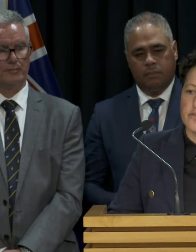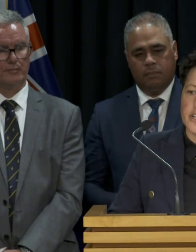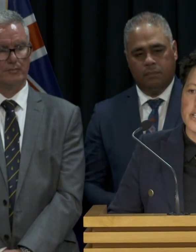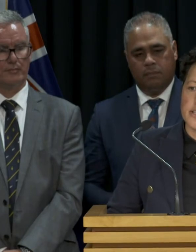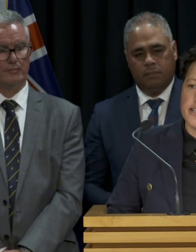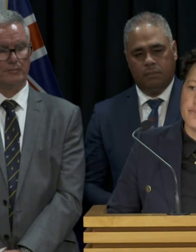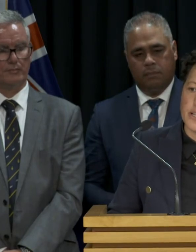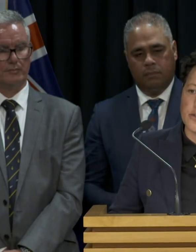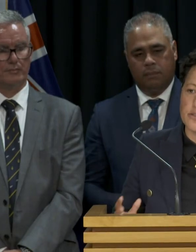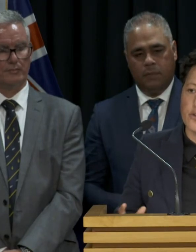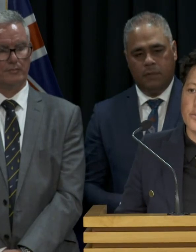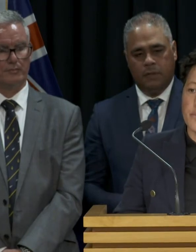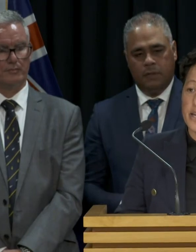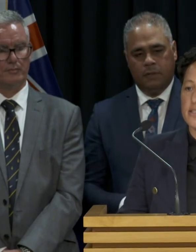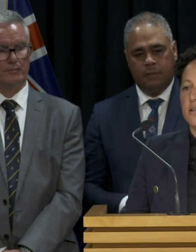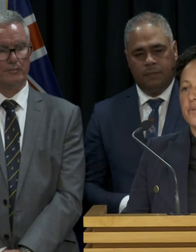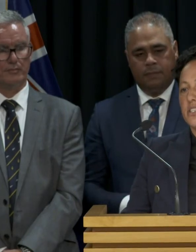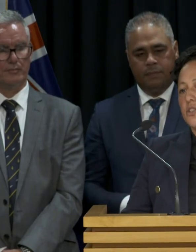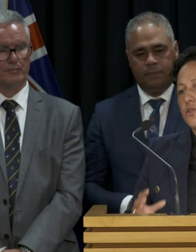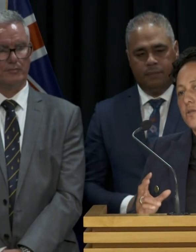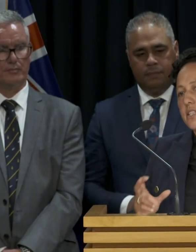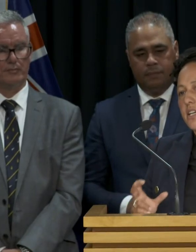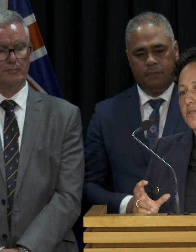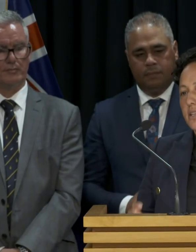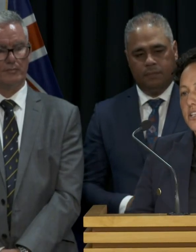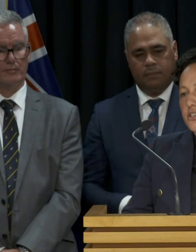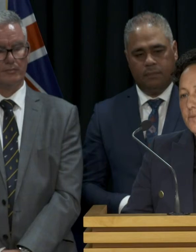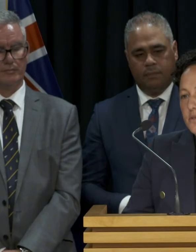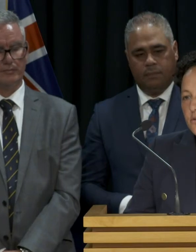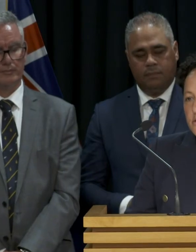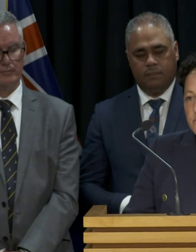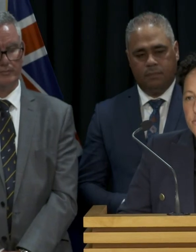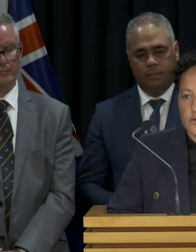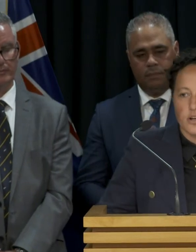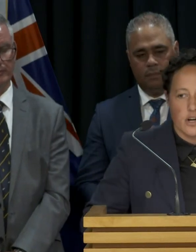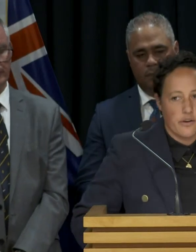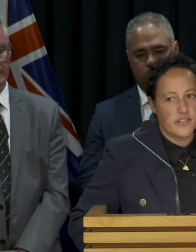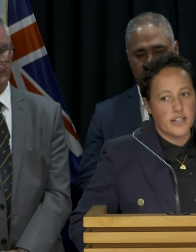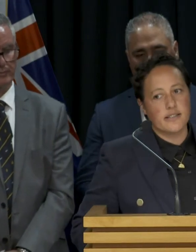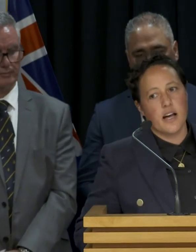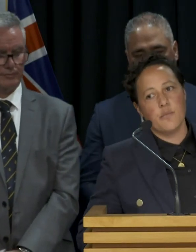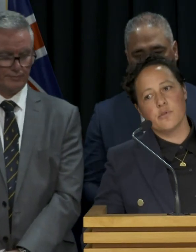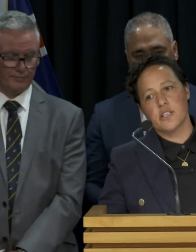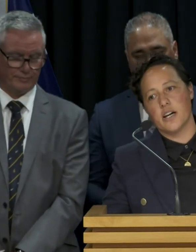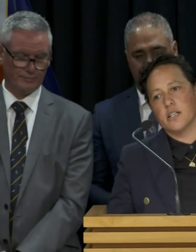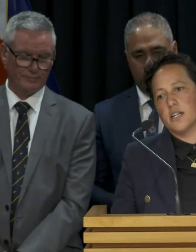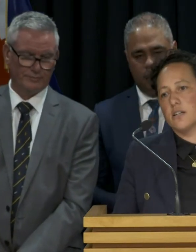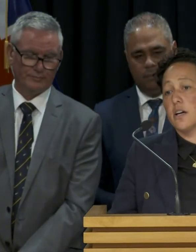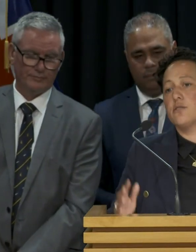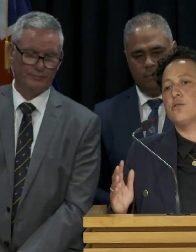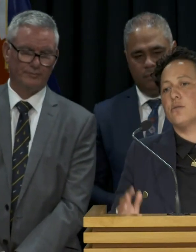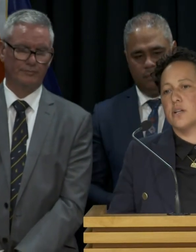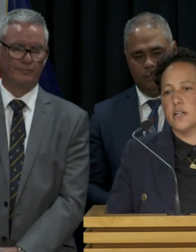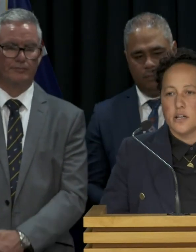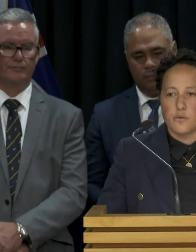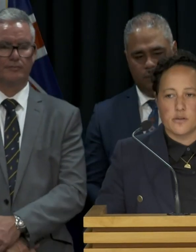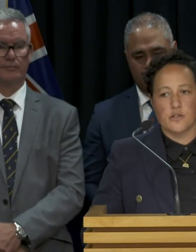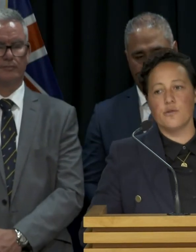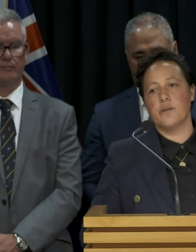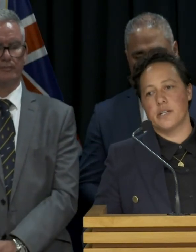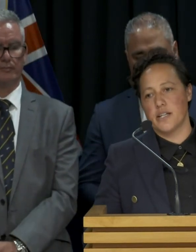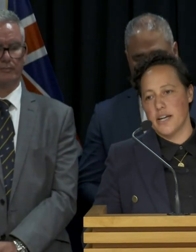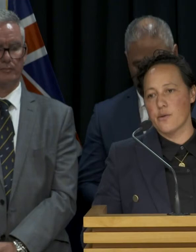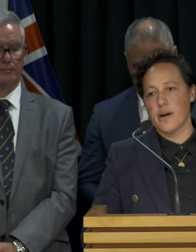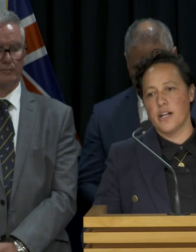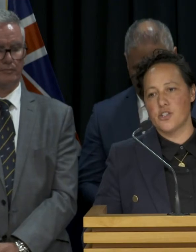that conservation estate back to its full capacity and potential, and that takes relationships across the board. We've seen examples down in Ngai Tūhoe with